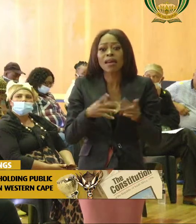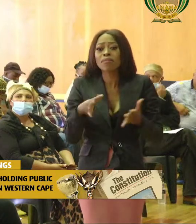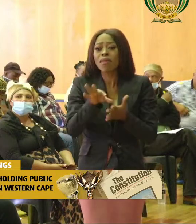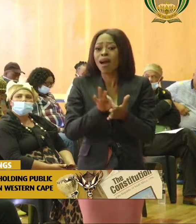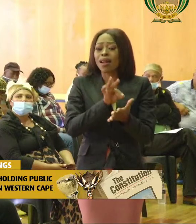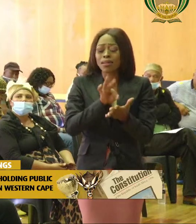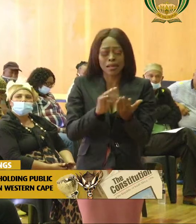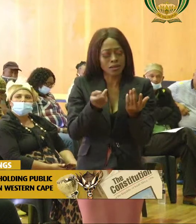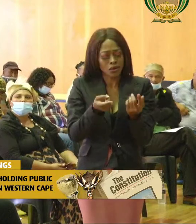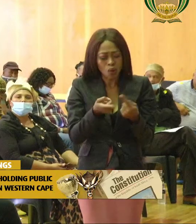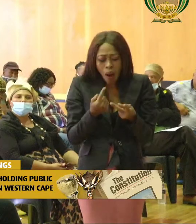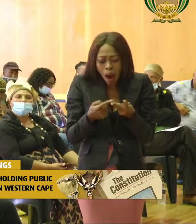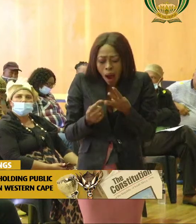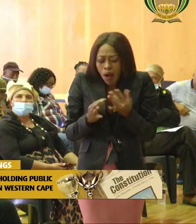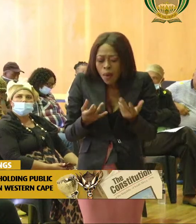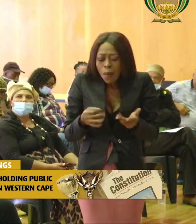elide.